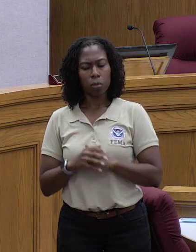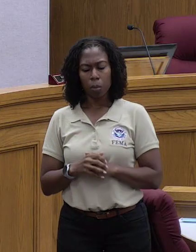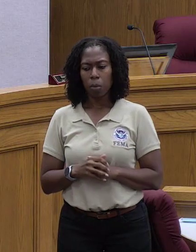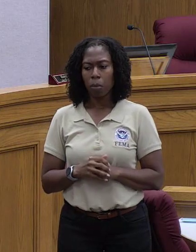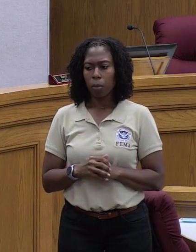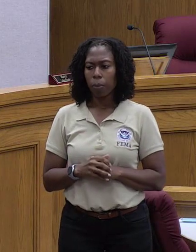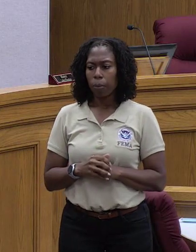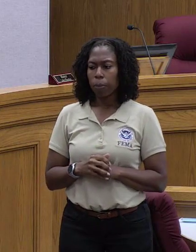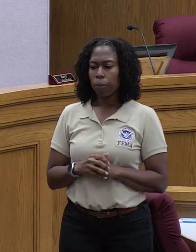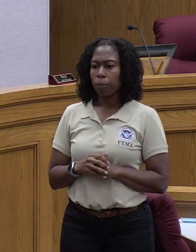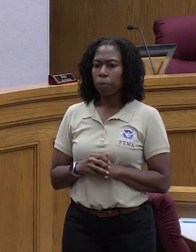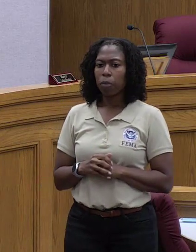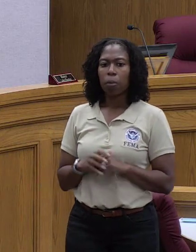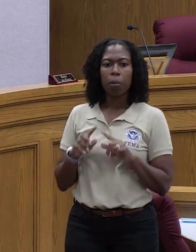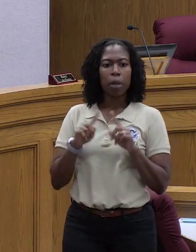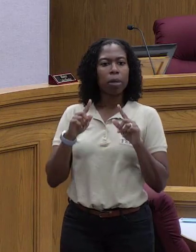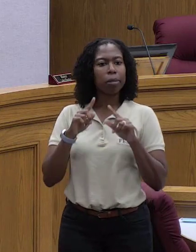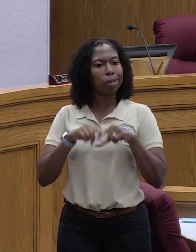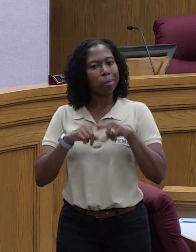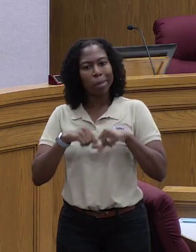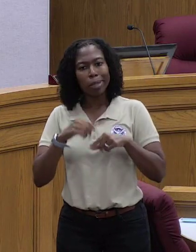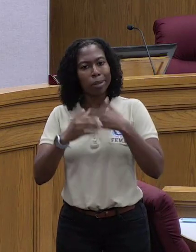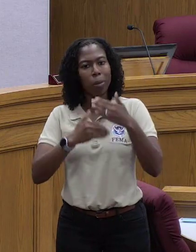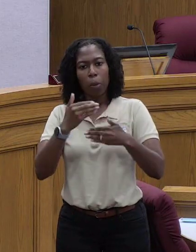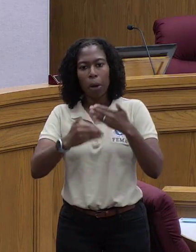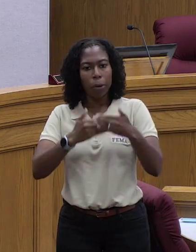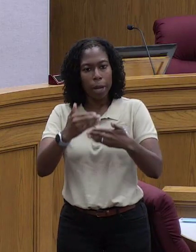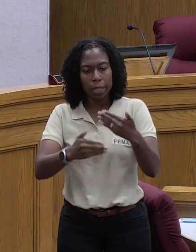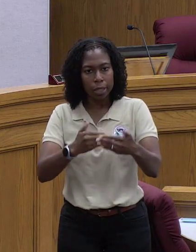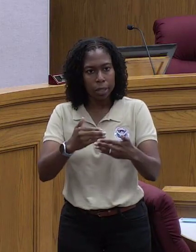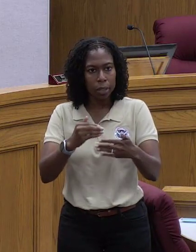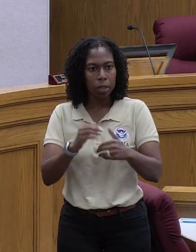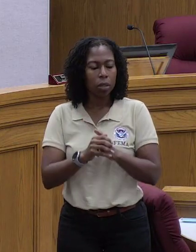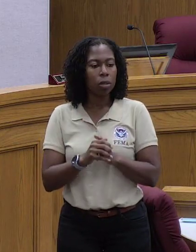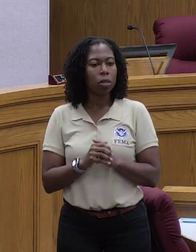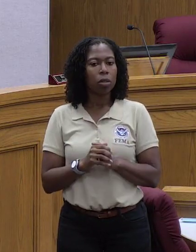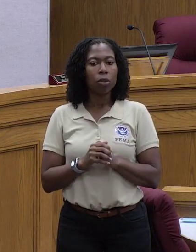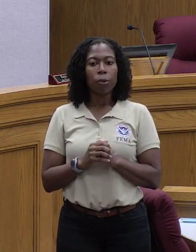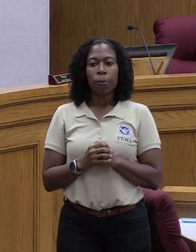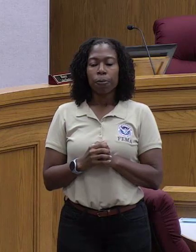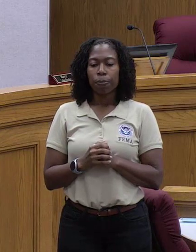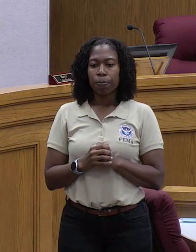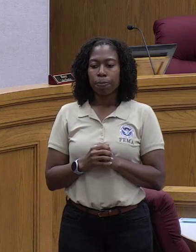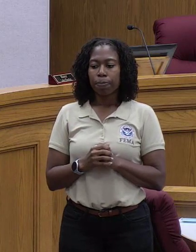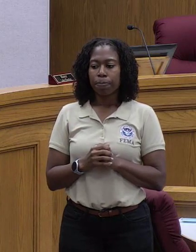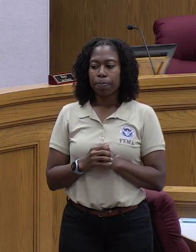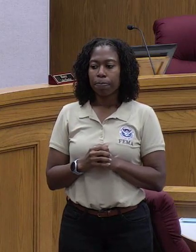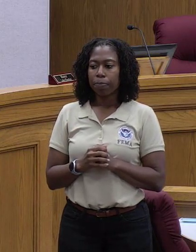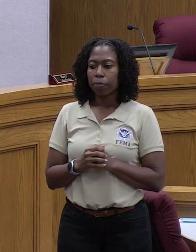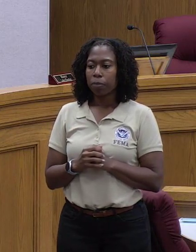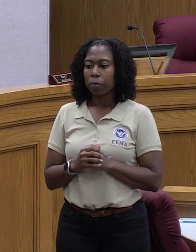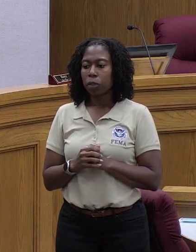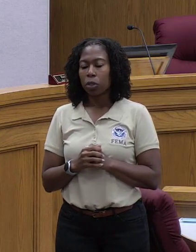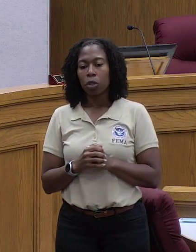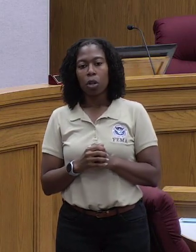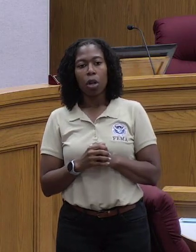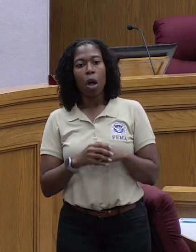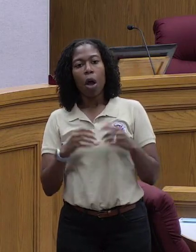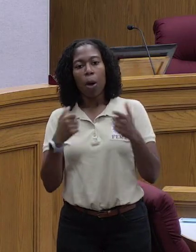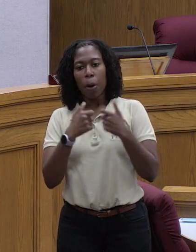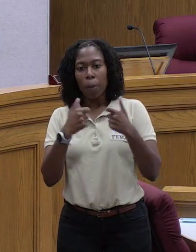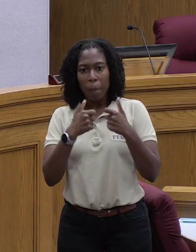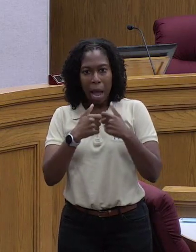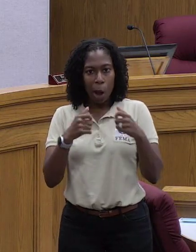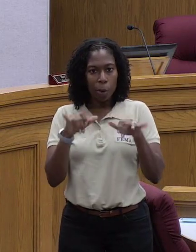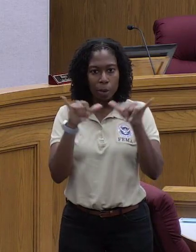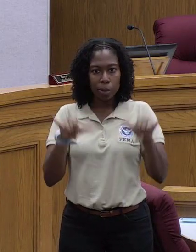again, depends on the progress we make. Again, we're making a lot of progress in every aspect. Our grid is coming back up, our power grid,